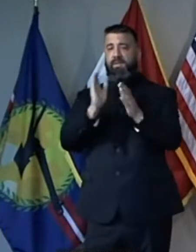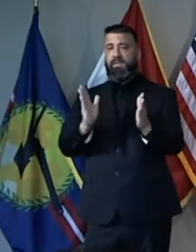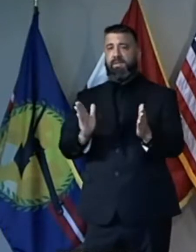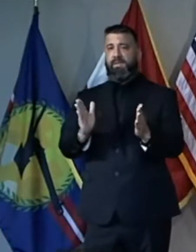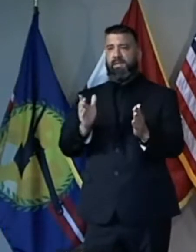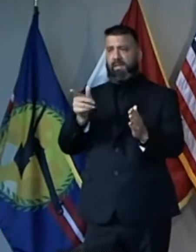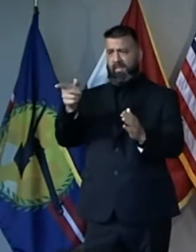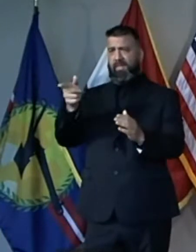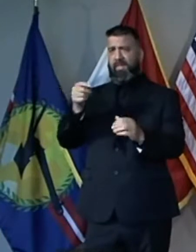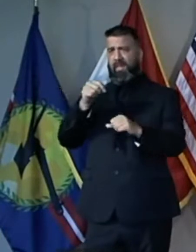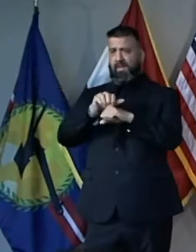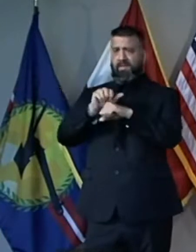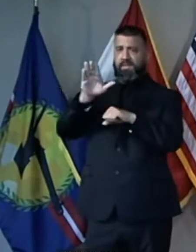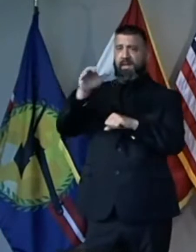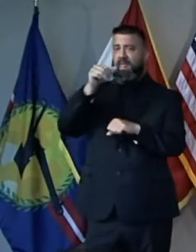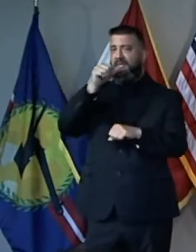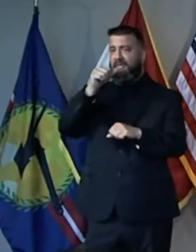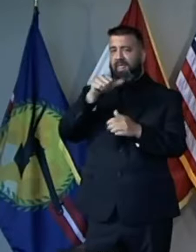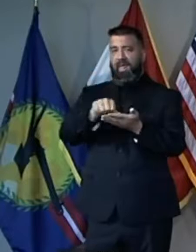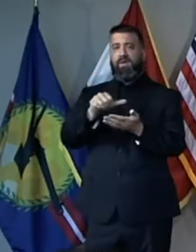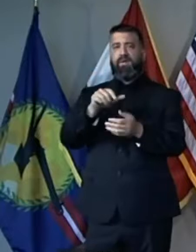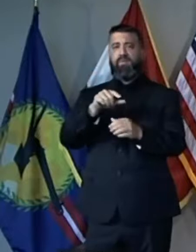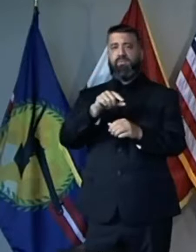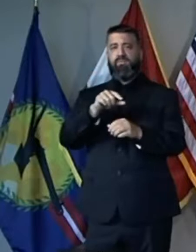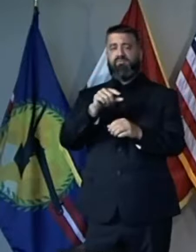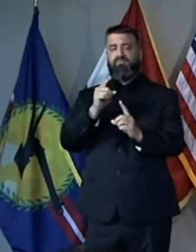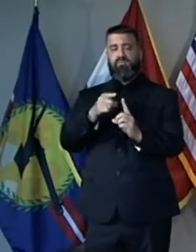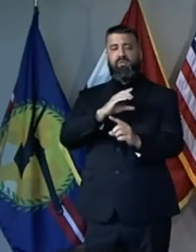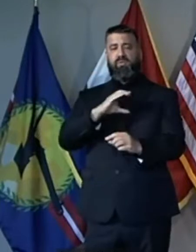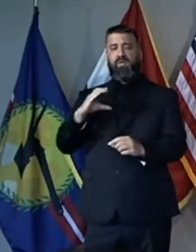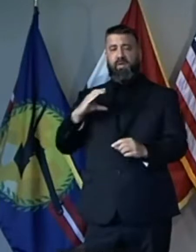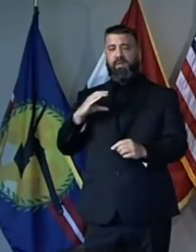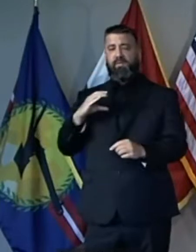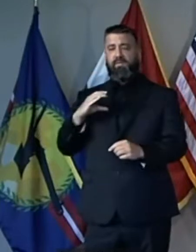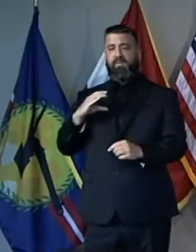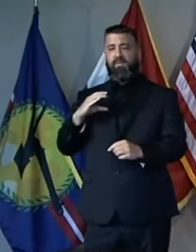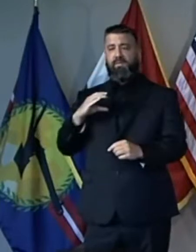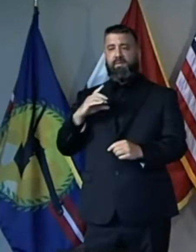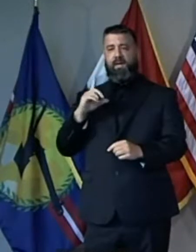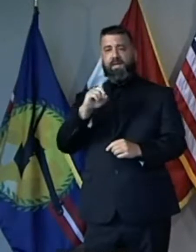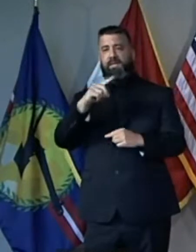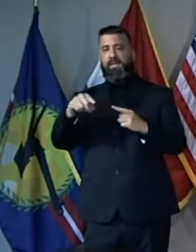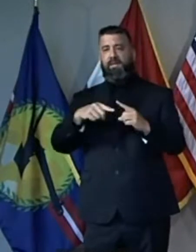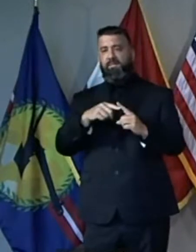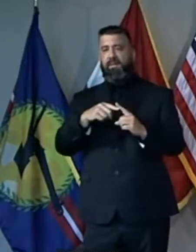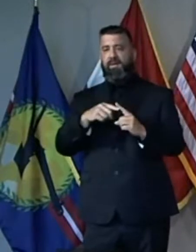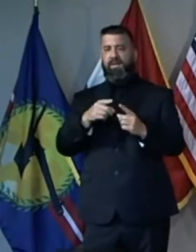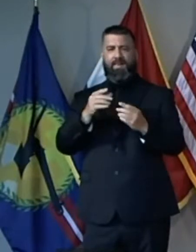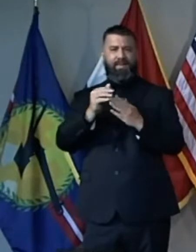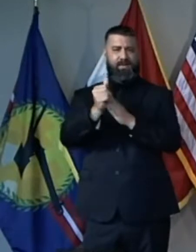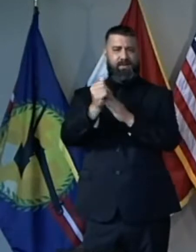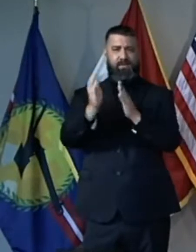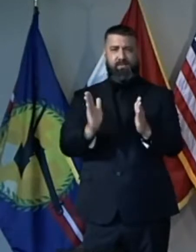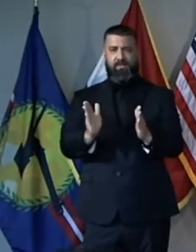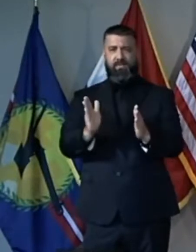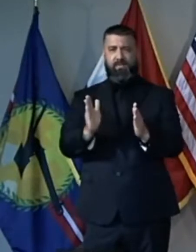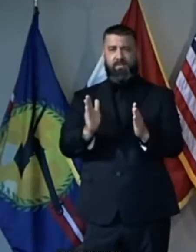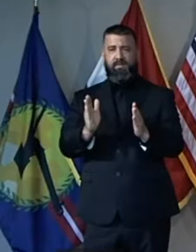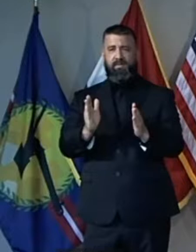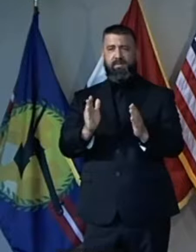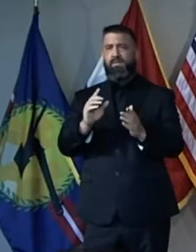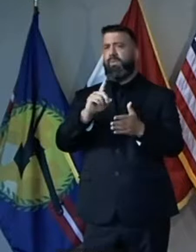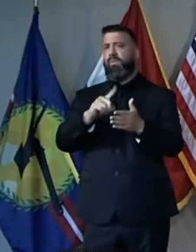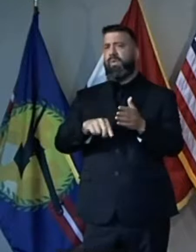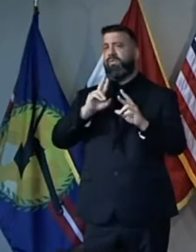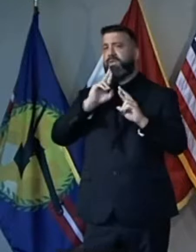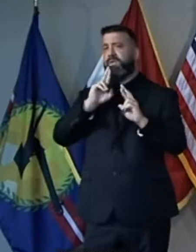letter to the County Council last night mentioning their concerns about Director Banasco's leadership. The question is, what is your response